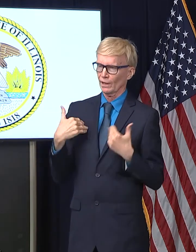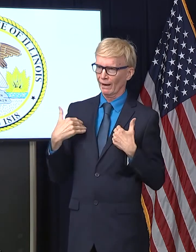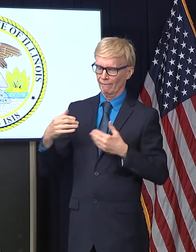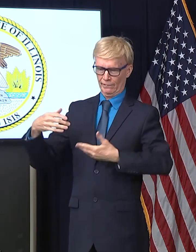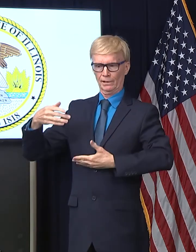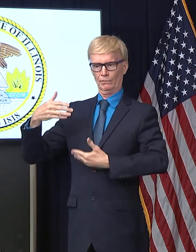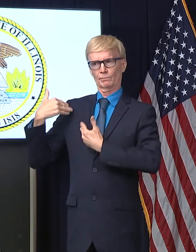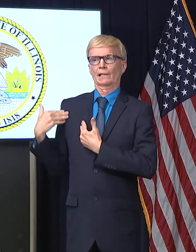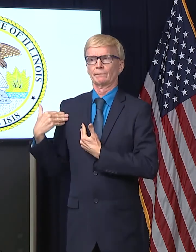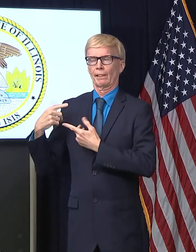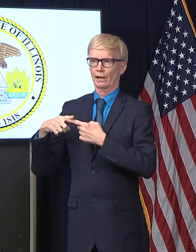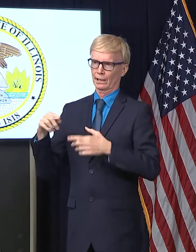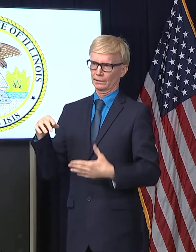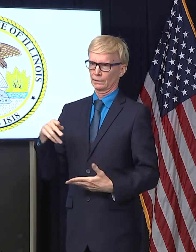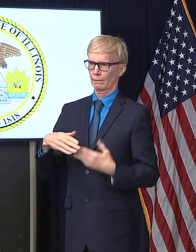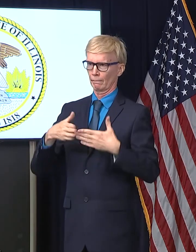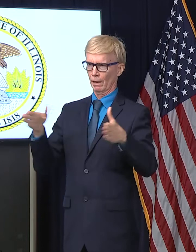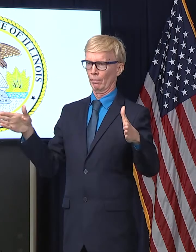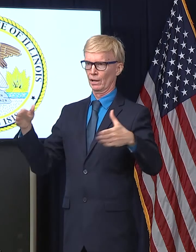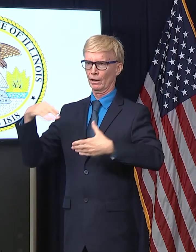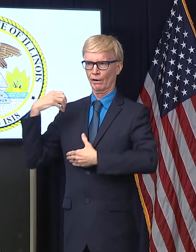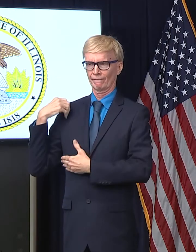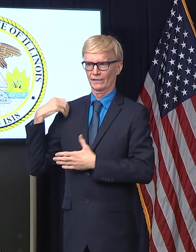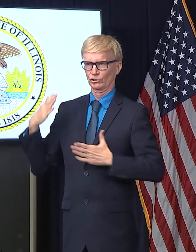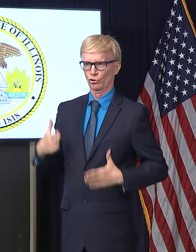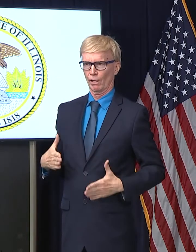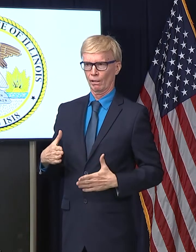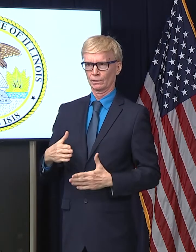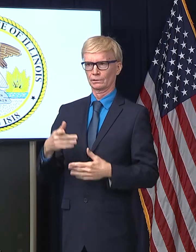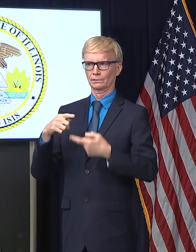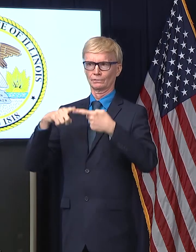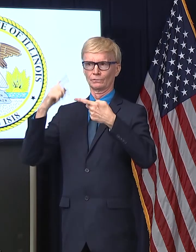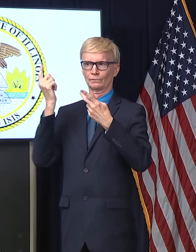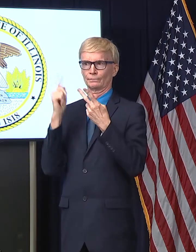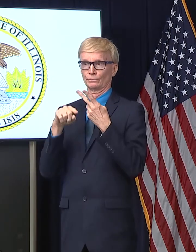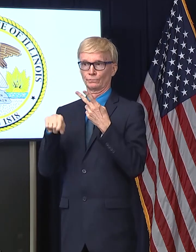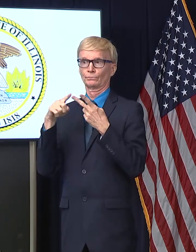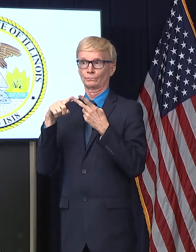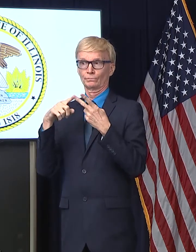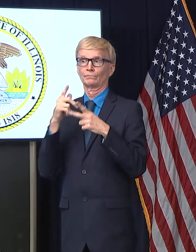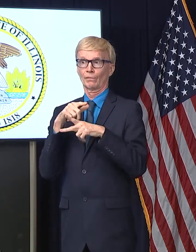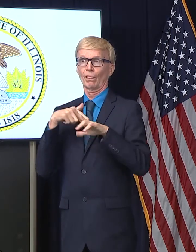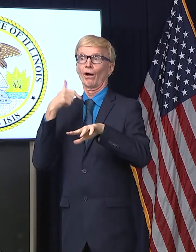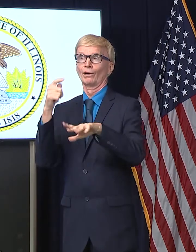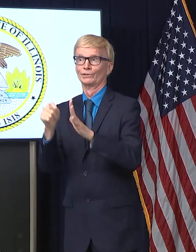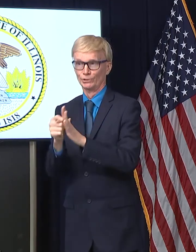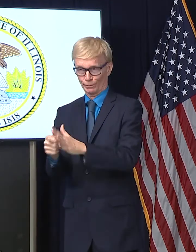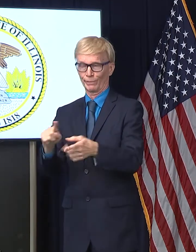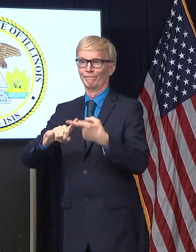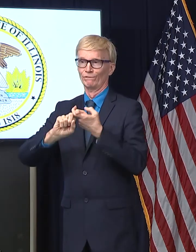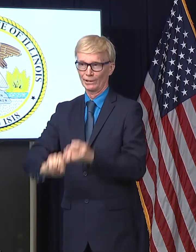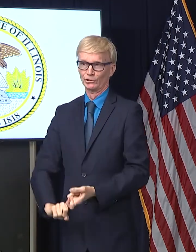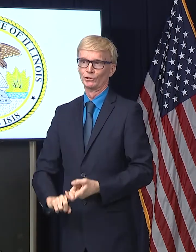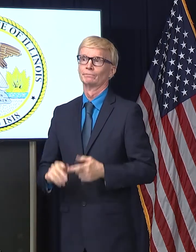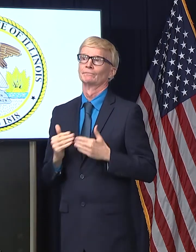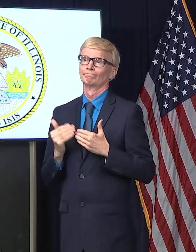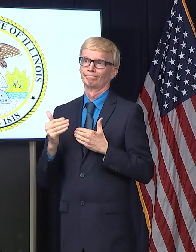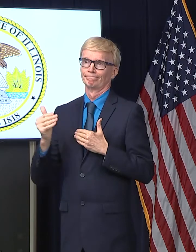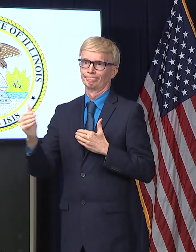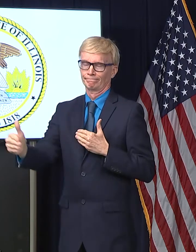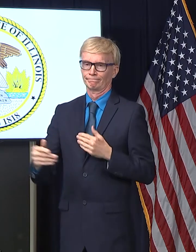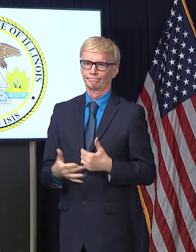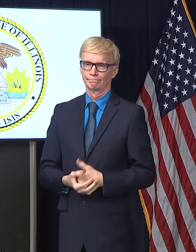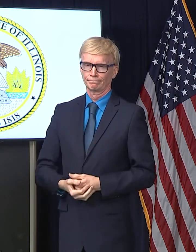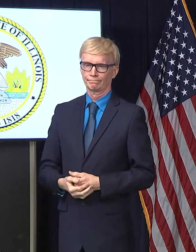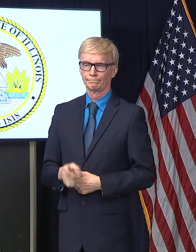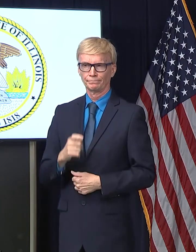officials really guide us, number one, and number two, long-term friendships will take us through even rocky periods. Thank you. Governor, could you,